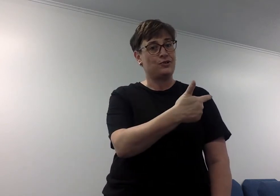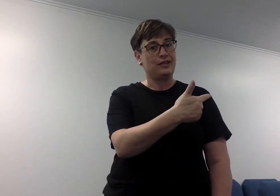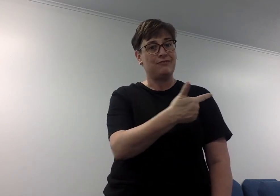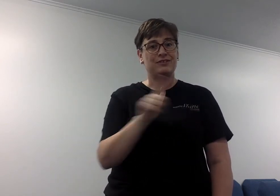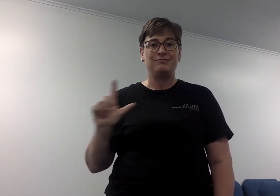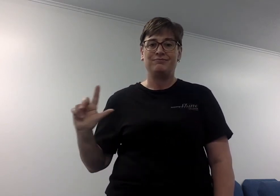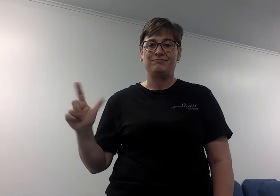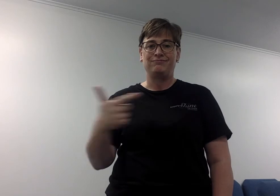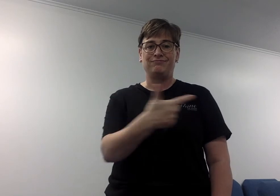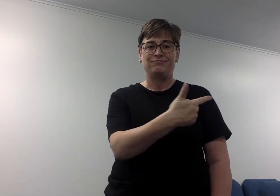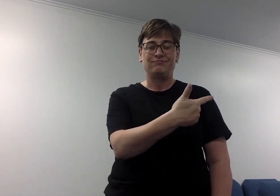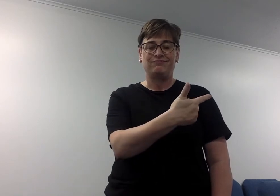left.